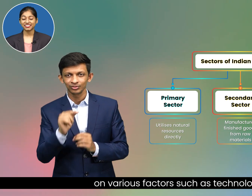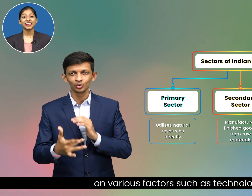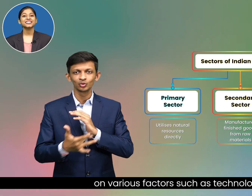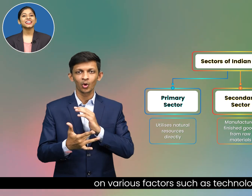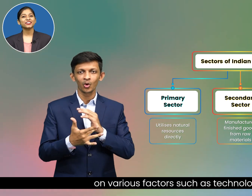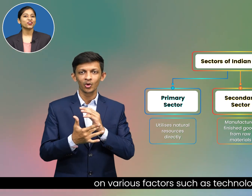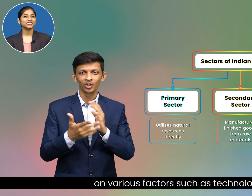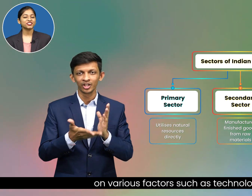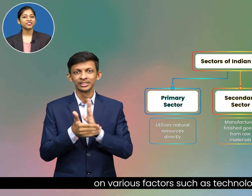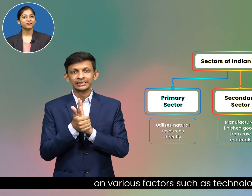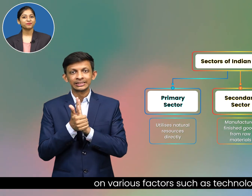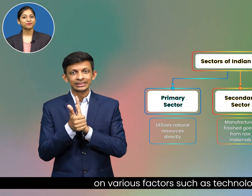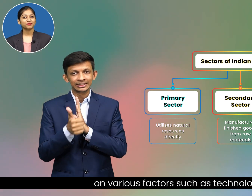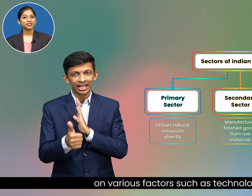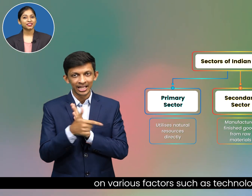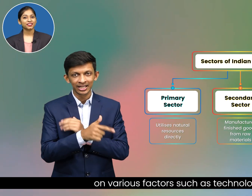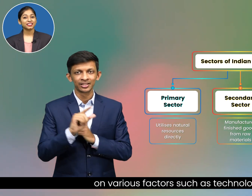as technology,